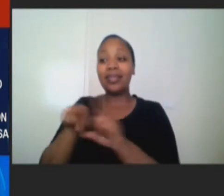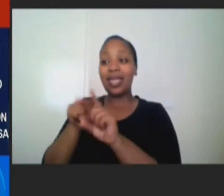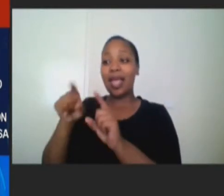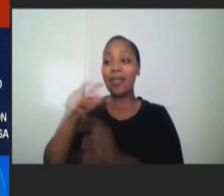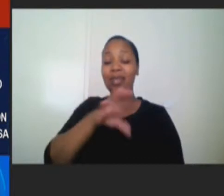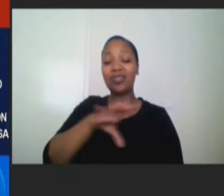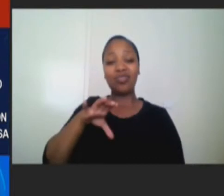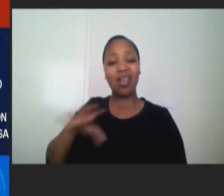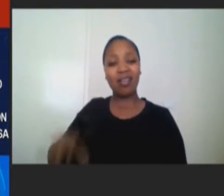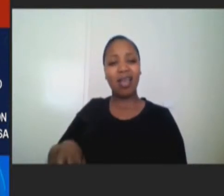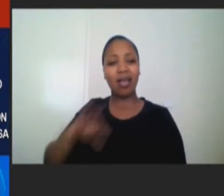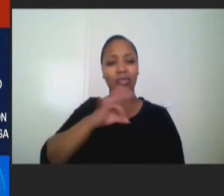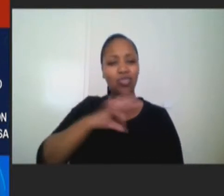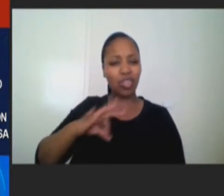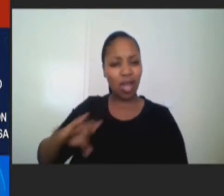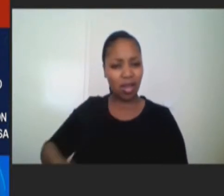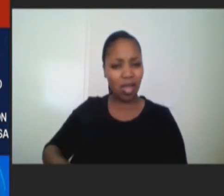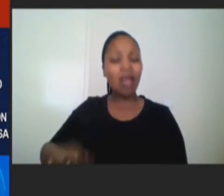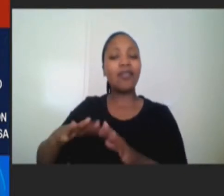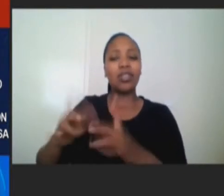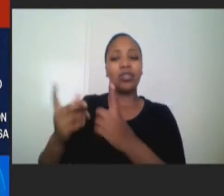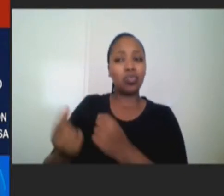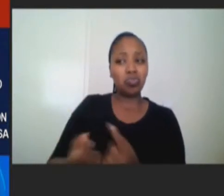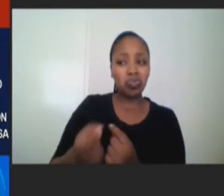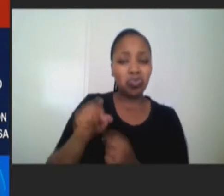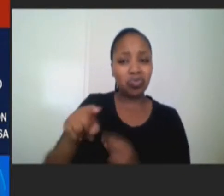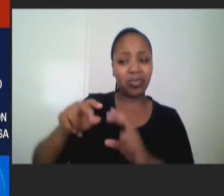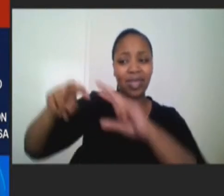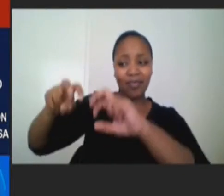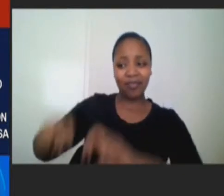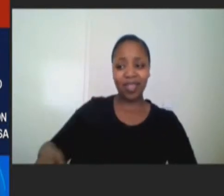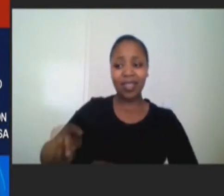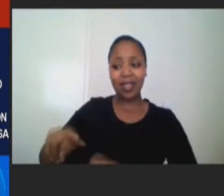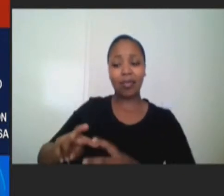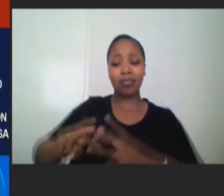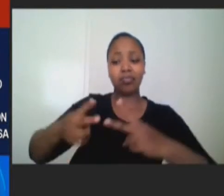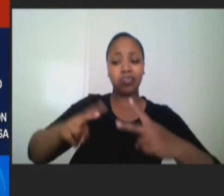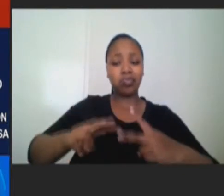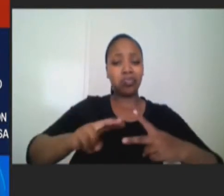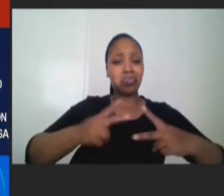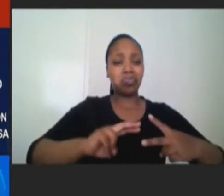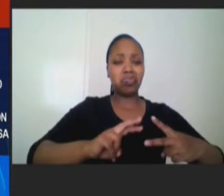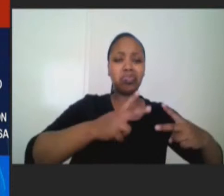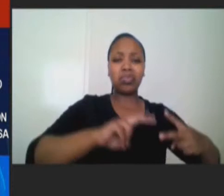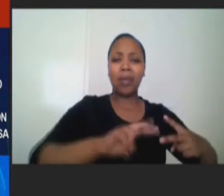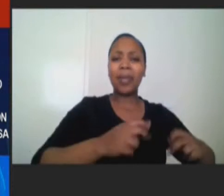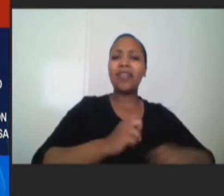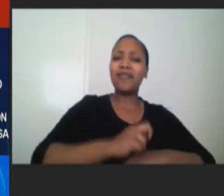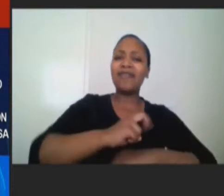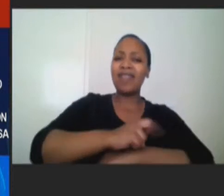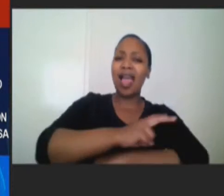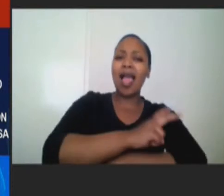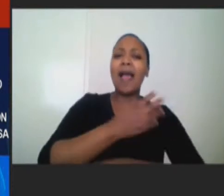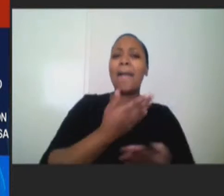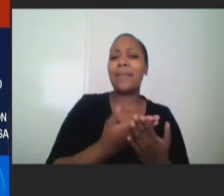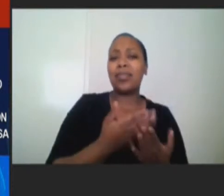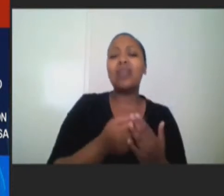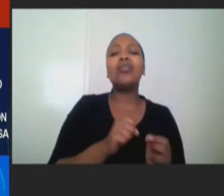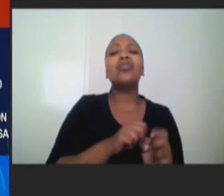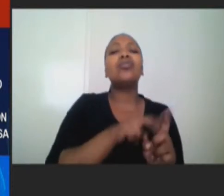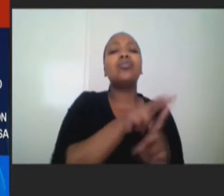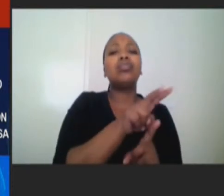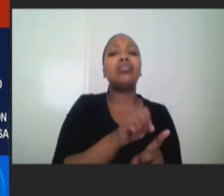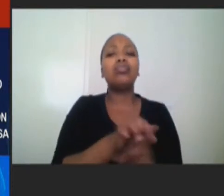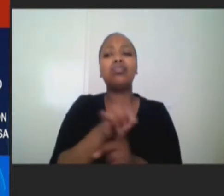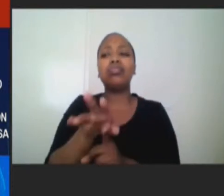establish exactly how a virus mutates and becomes aggressive or starts to be transmitted in a community. Again, they may